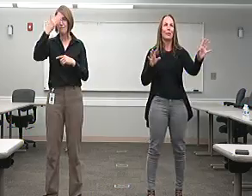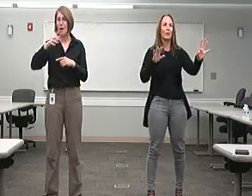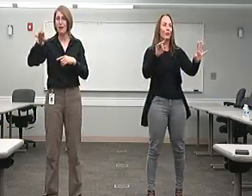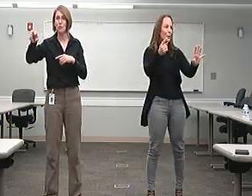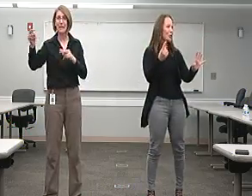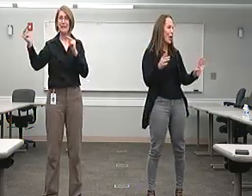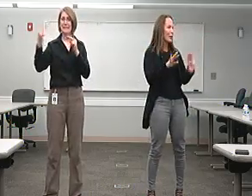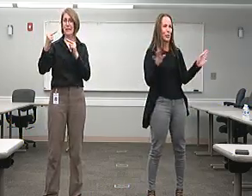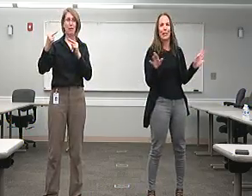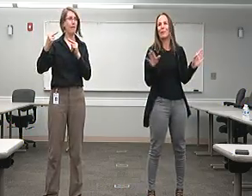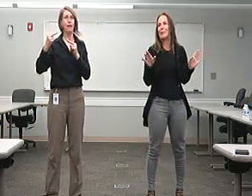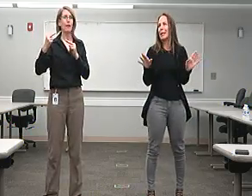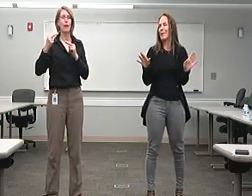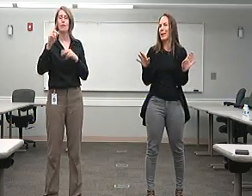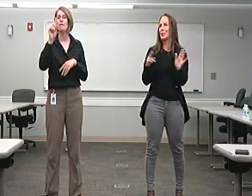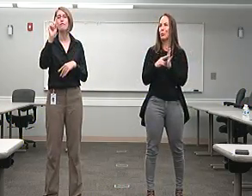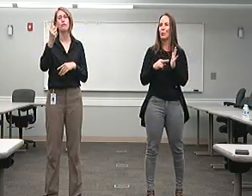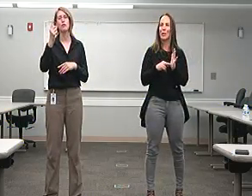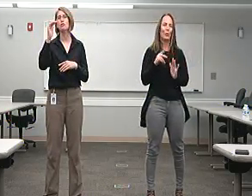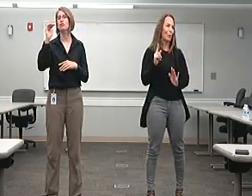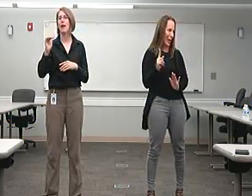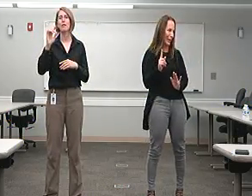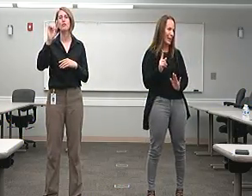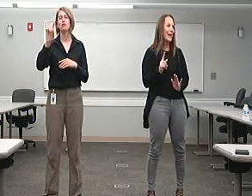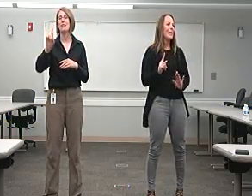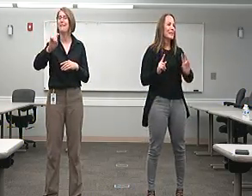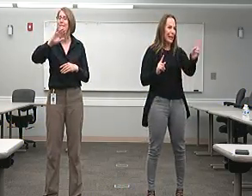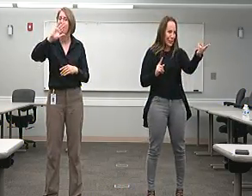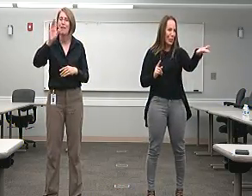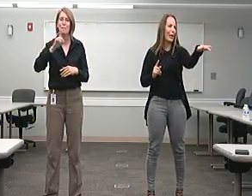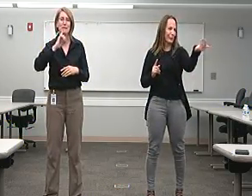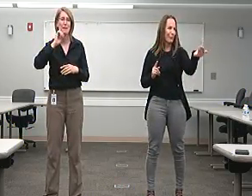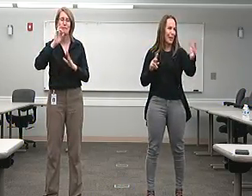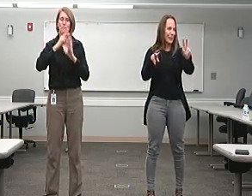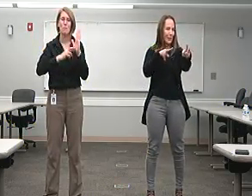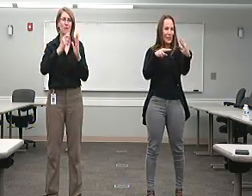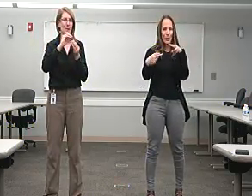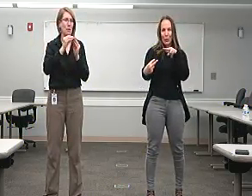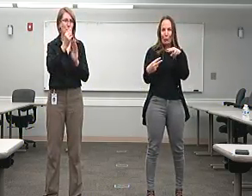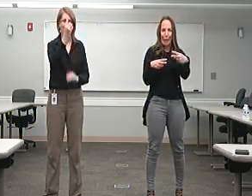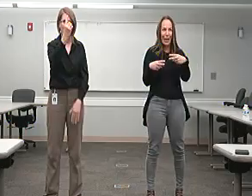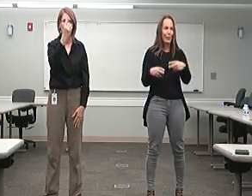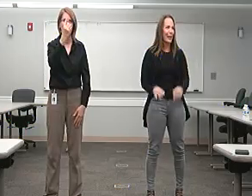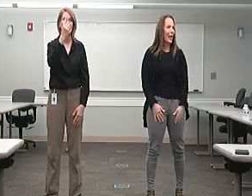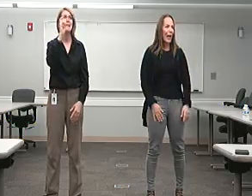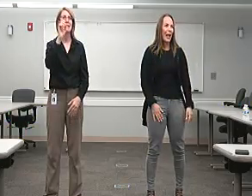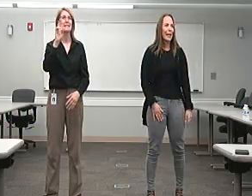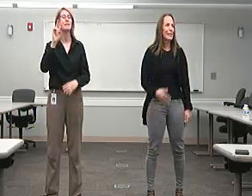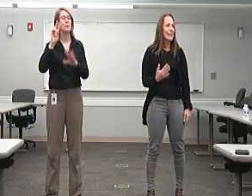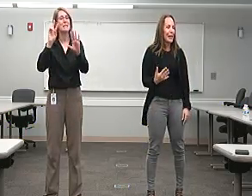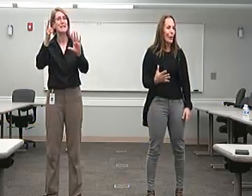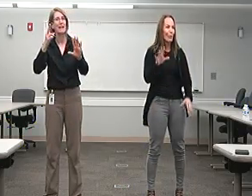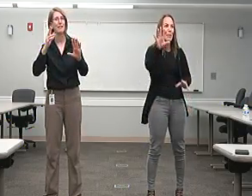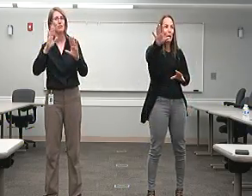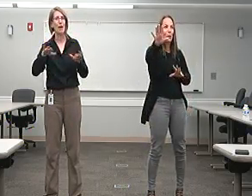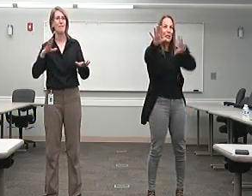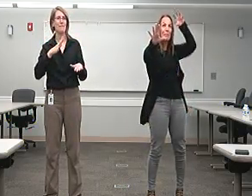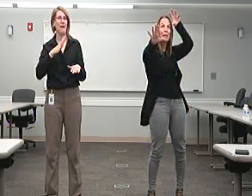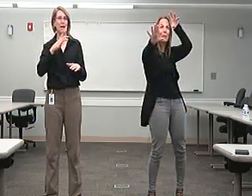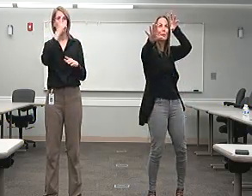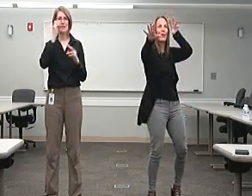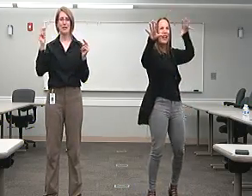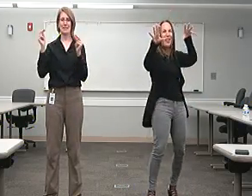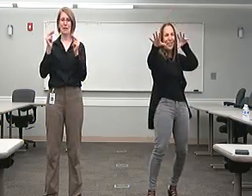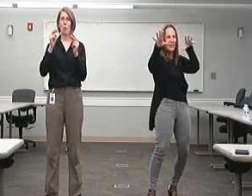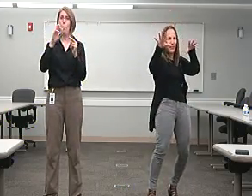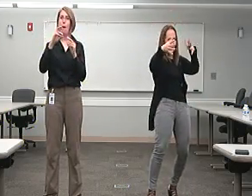should never be deaf. That's rule number 1. Second child, right? So they have someone to look at, but or mirror to mirror, we got this thing. So